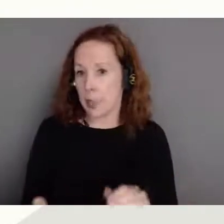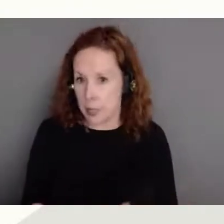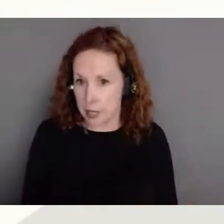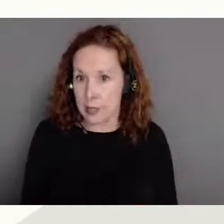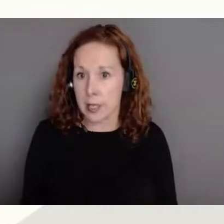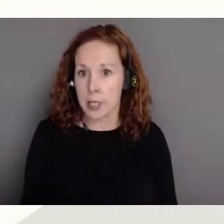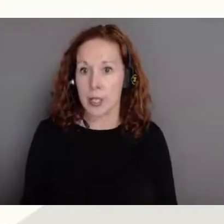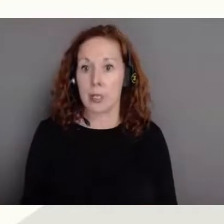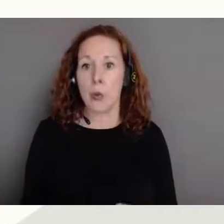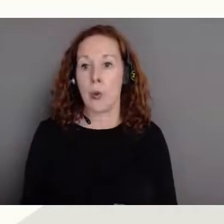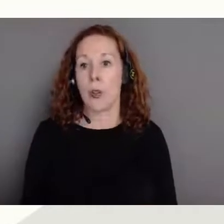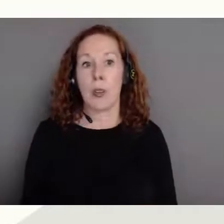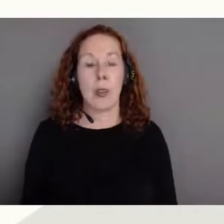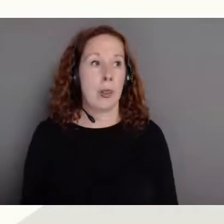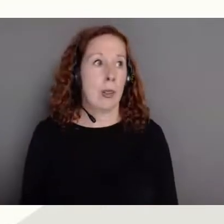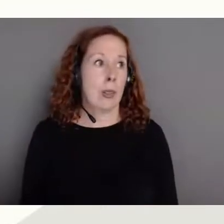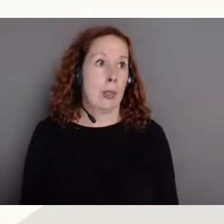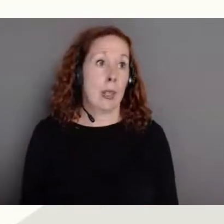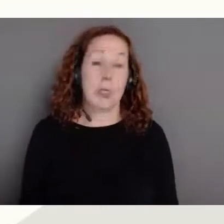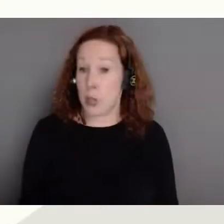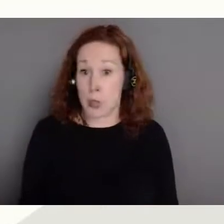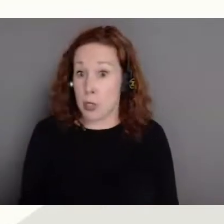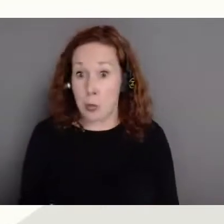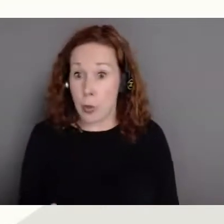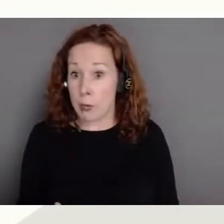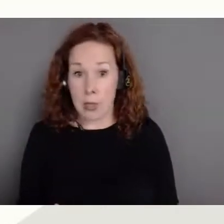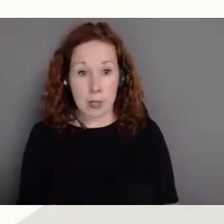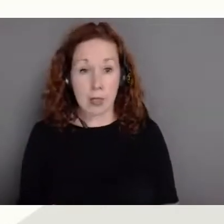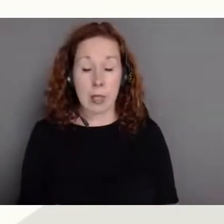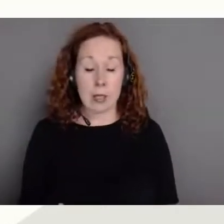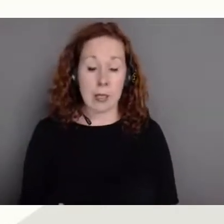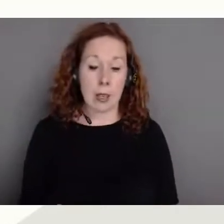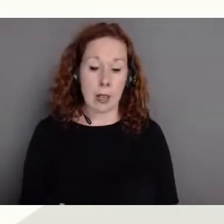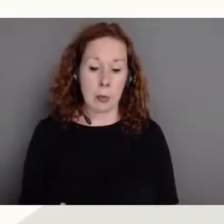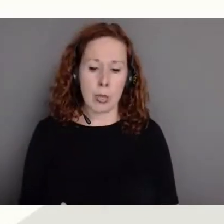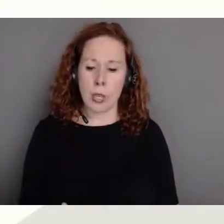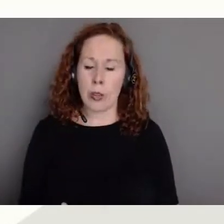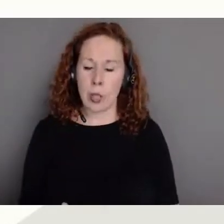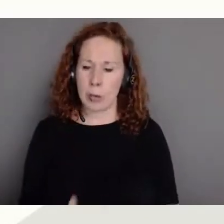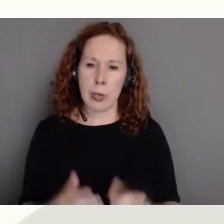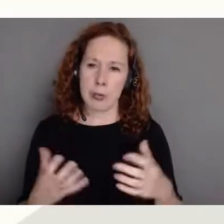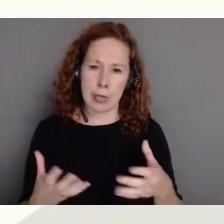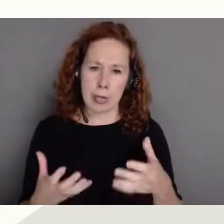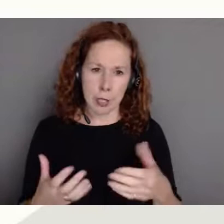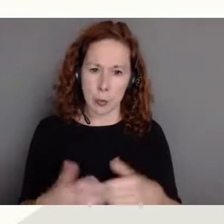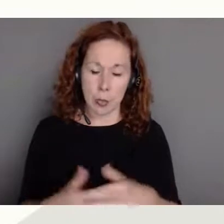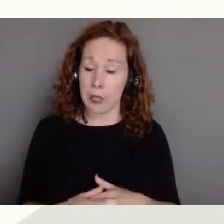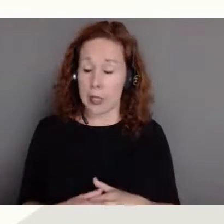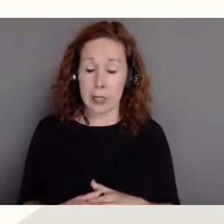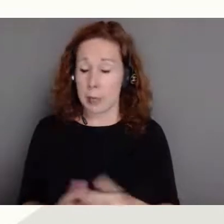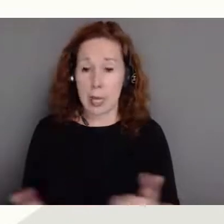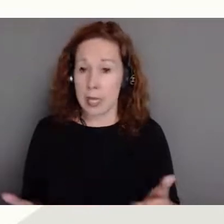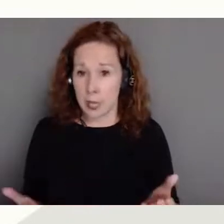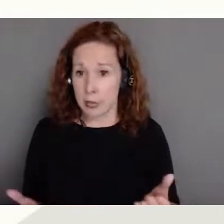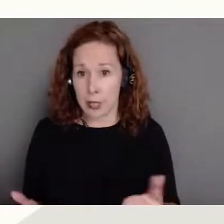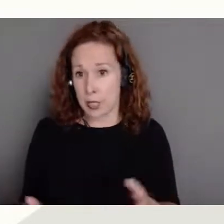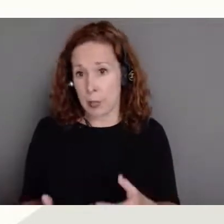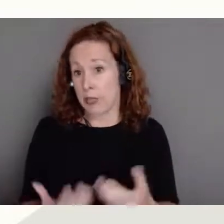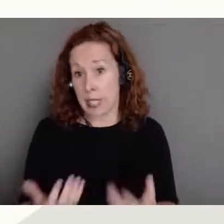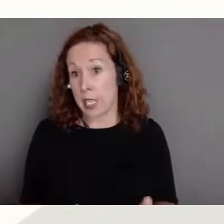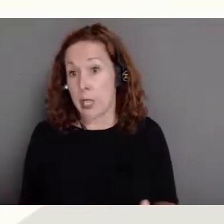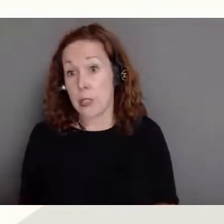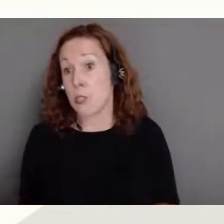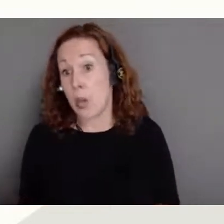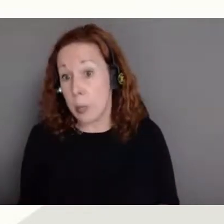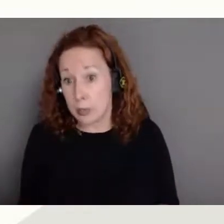Mhm. it's a counseling session or a doctor's appointment, it's we talk a Yeah. lot about in the interpreting field, like many other fields,